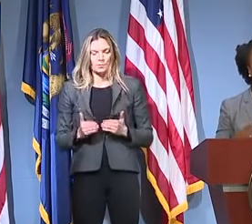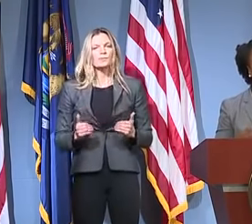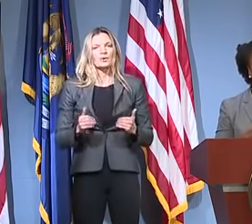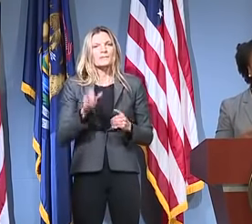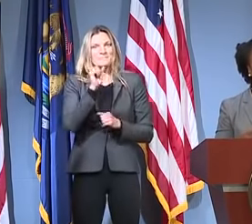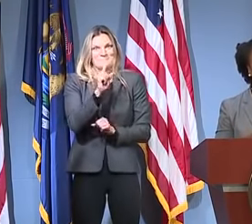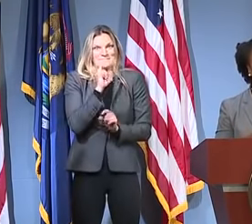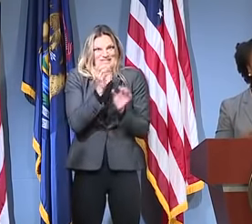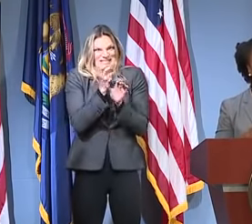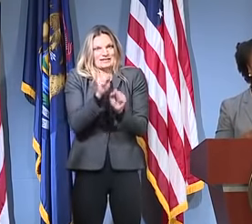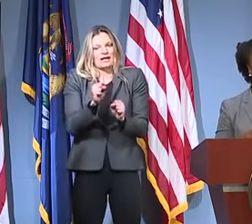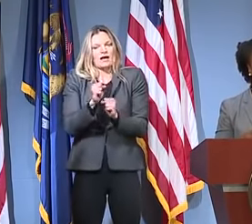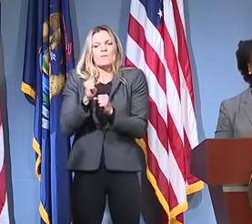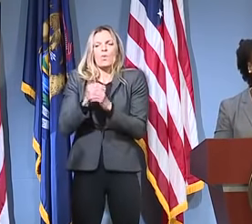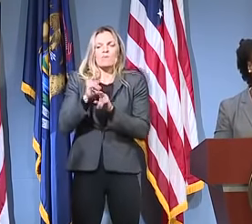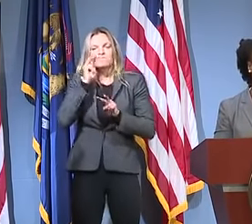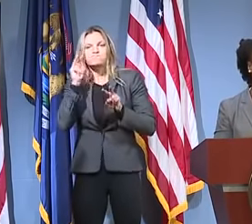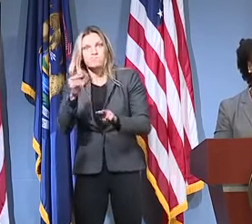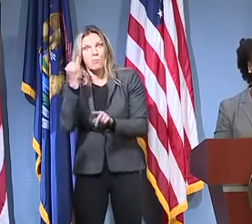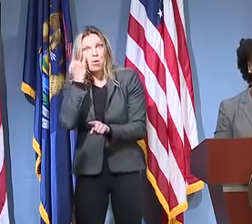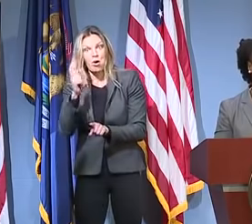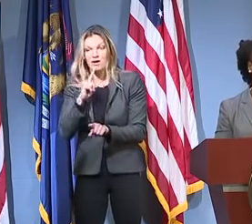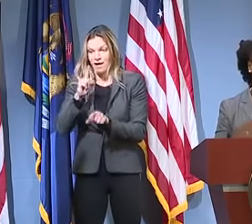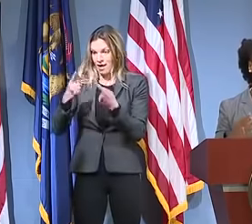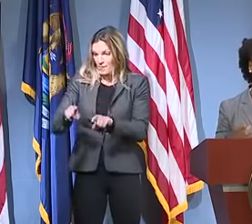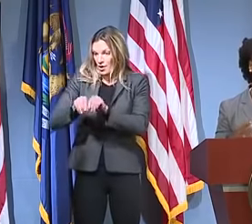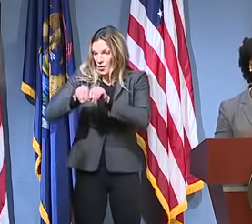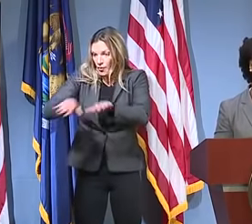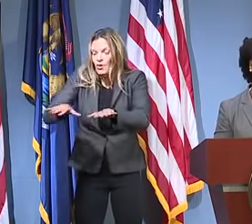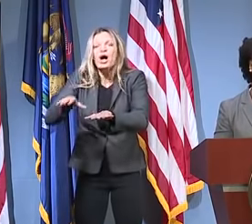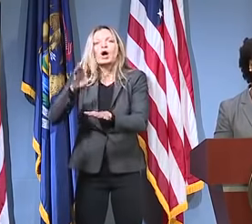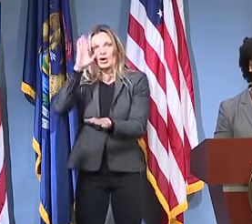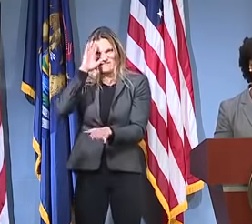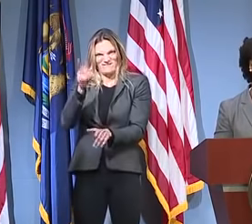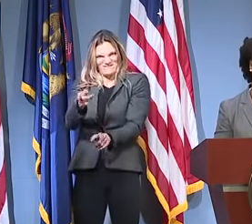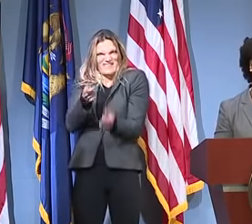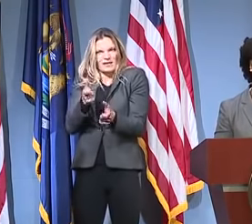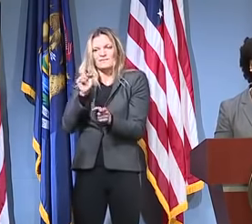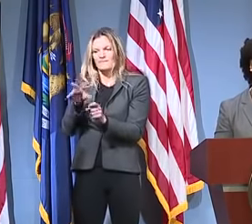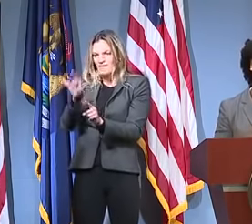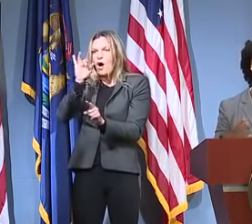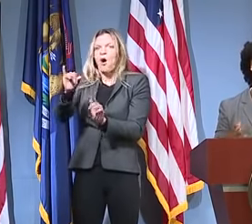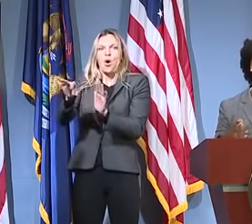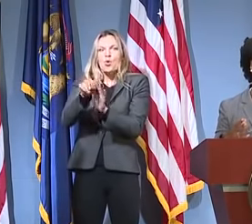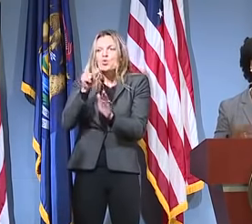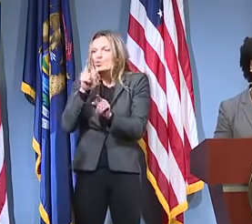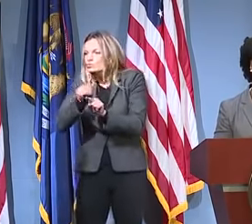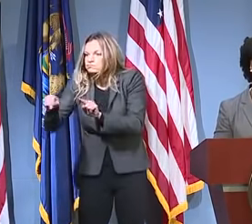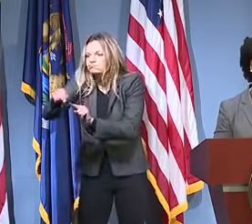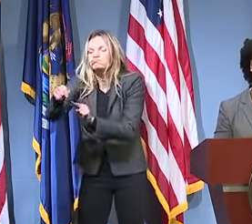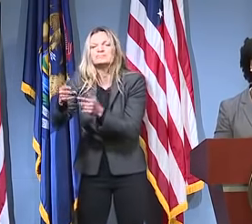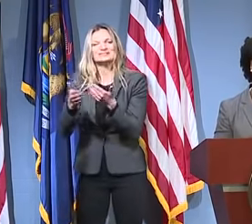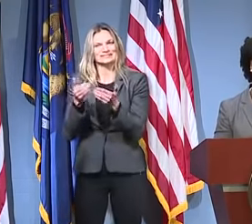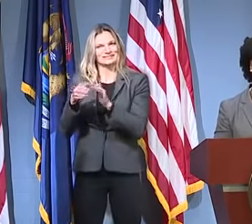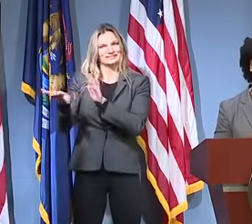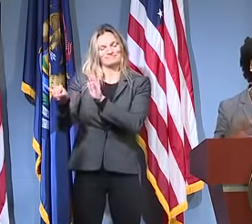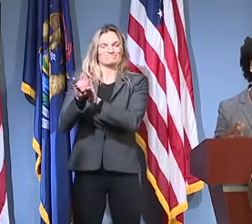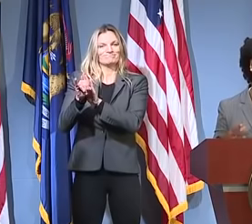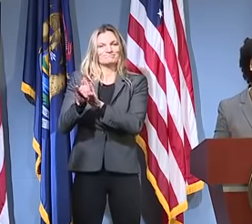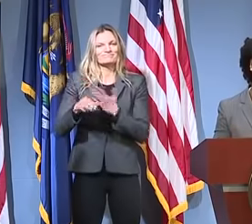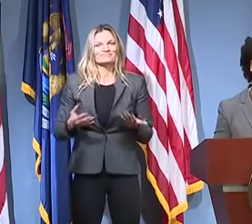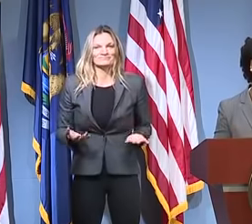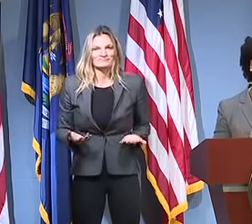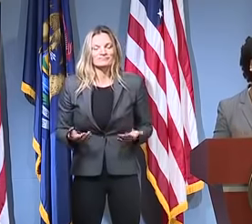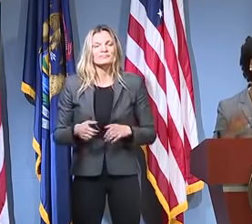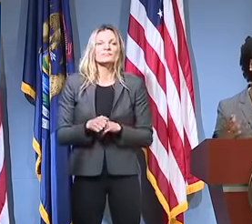So these were really tough decisions, but we thought that making it easy for teachers to